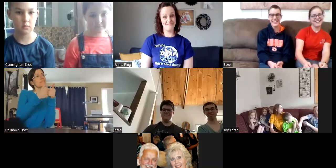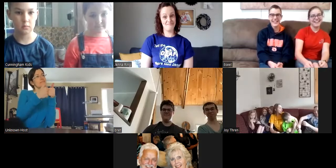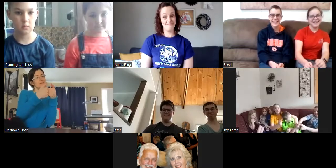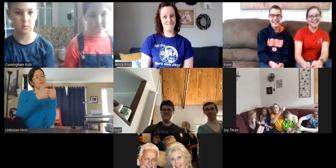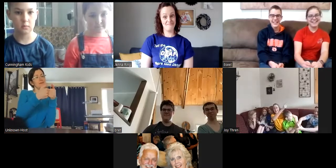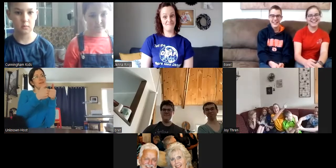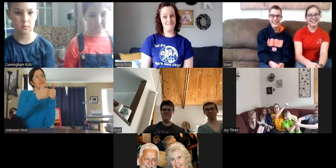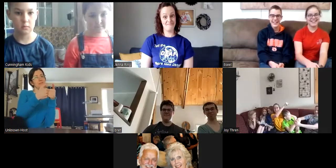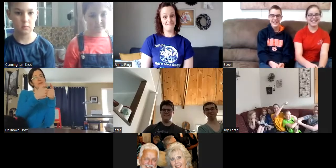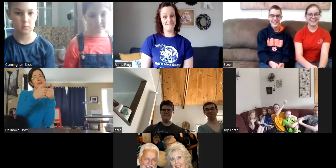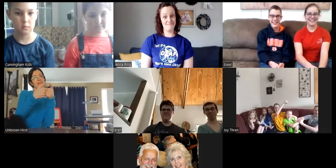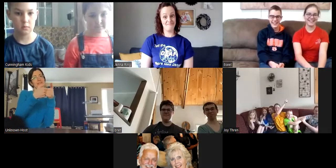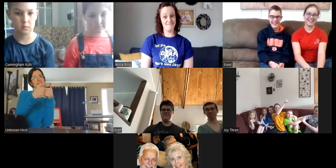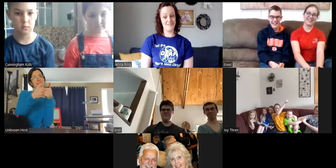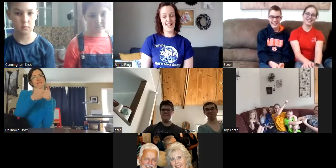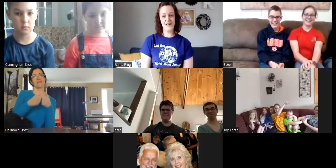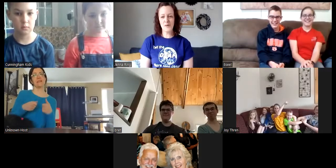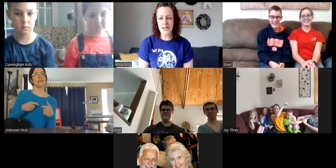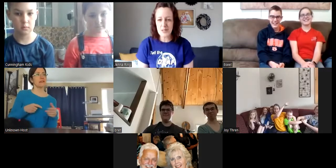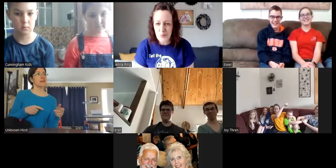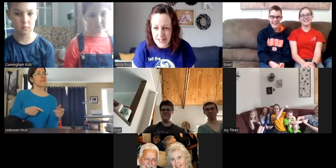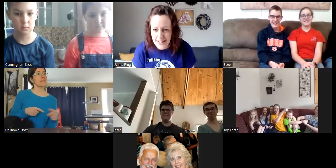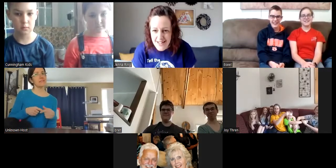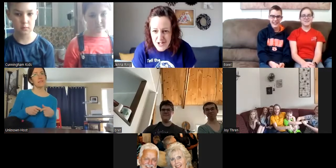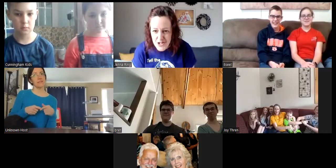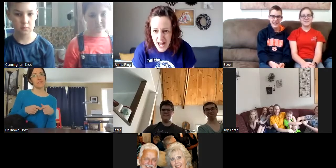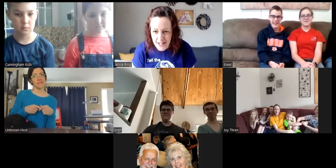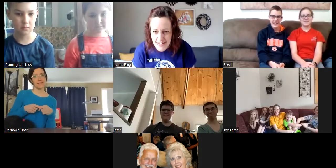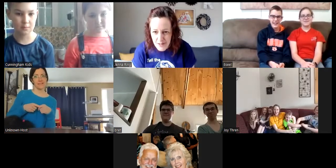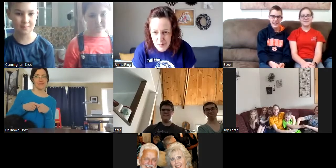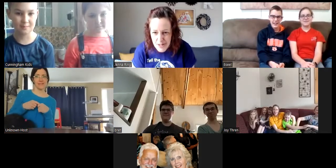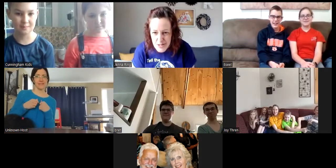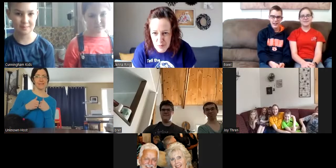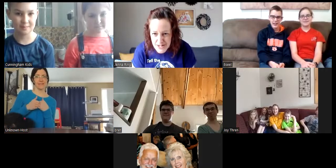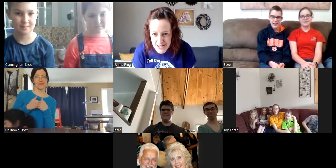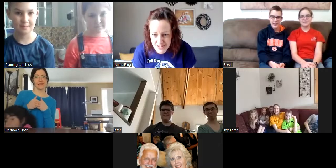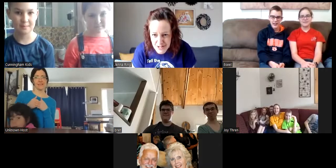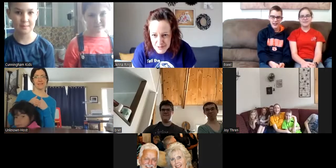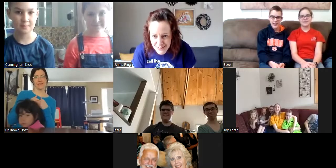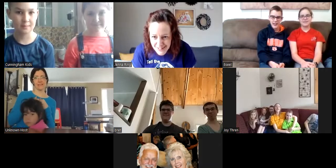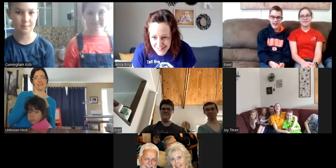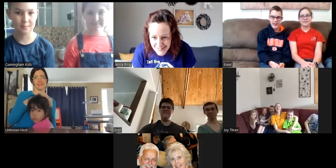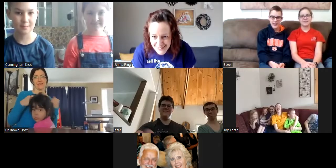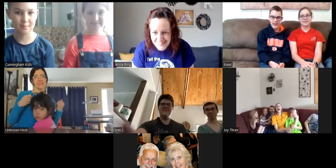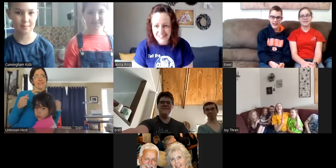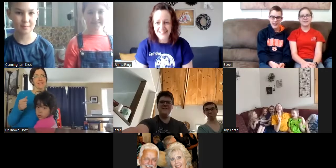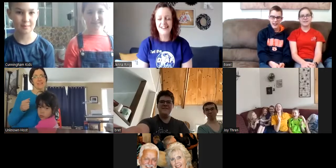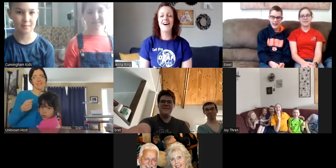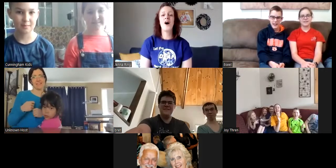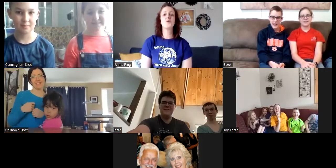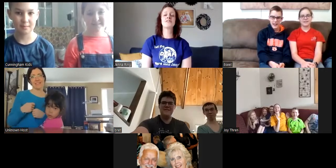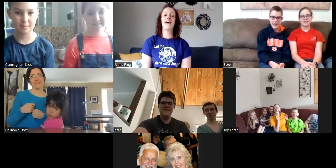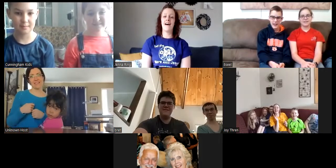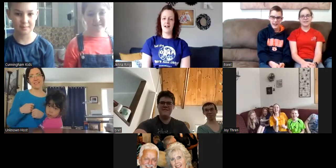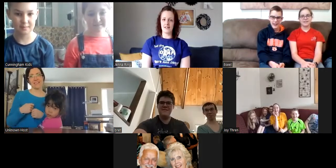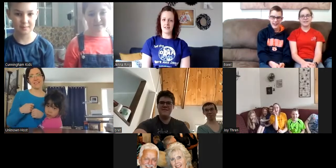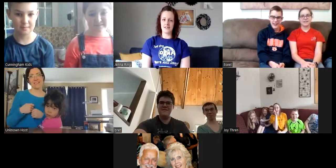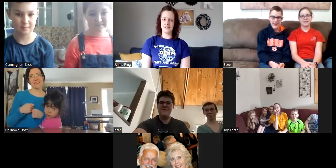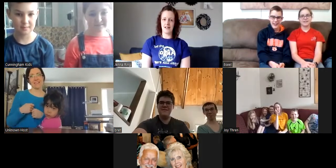is this? Everybody's pointing. Is that Jackson everybody's pointing to? Tyler.